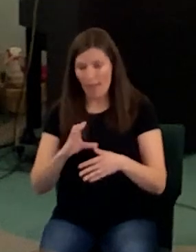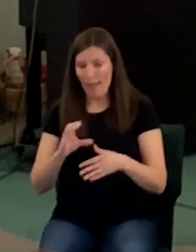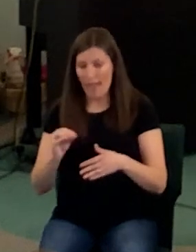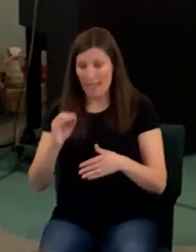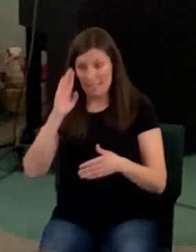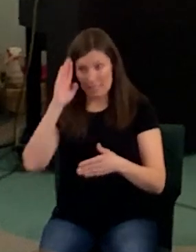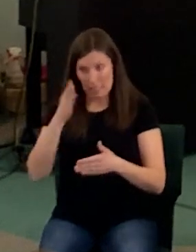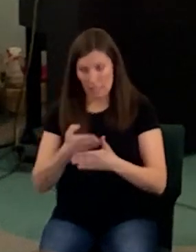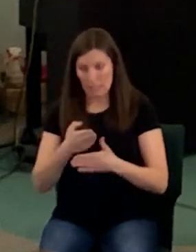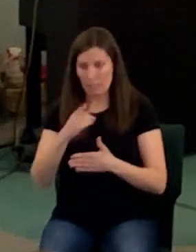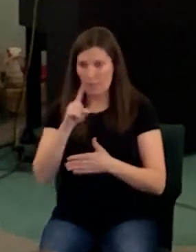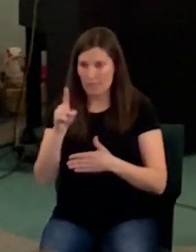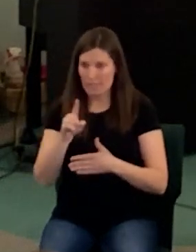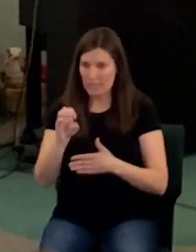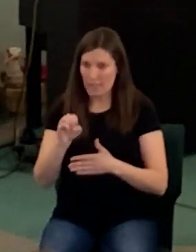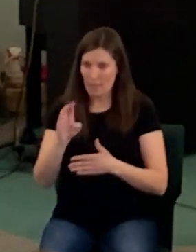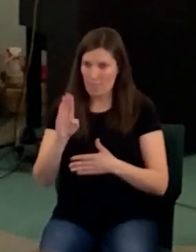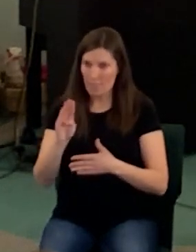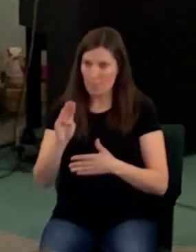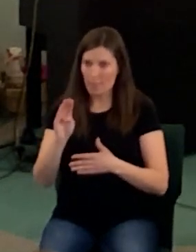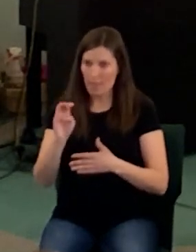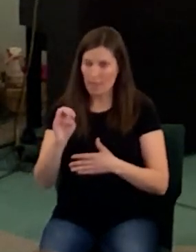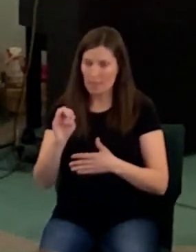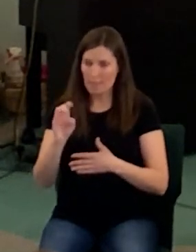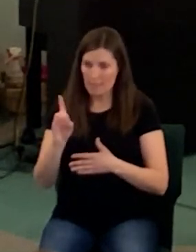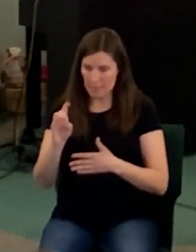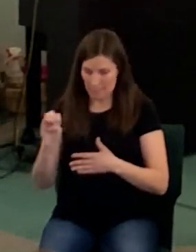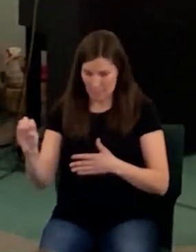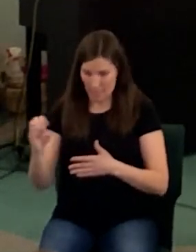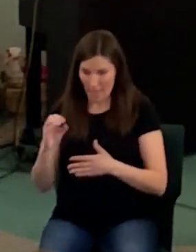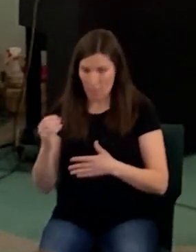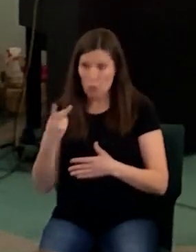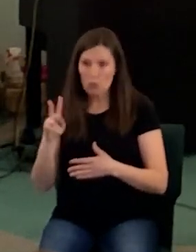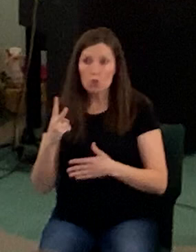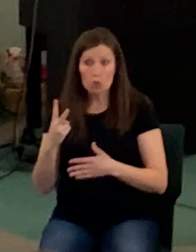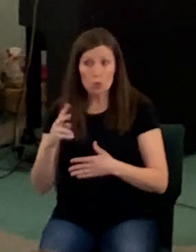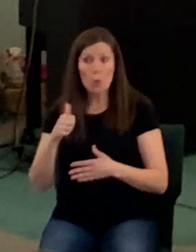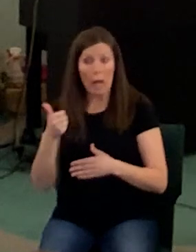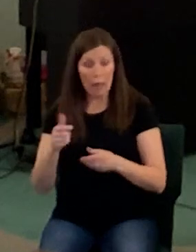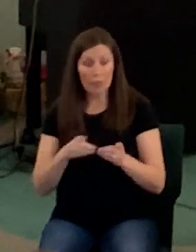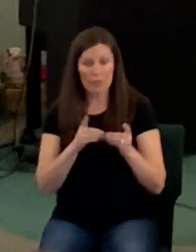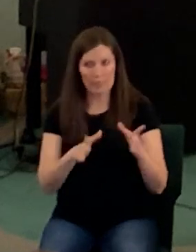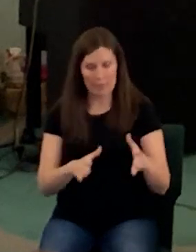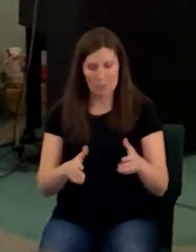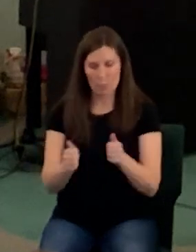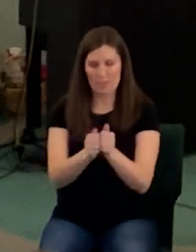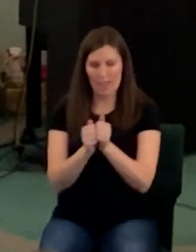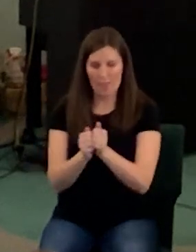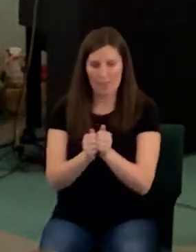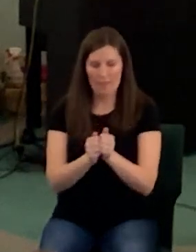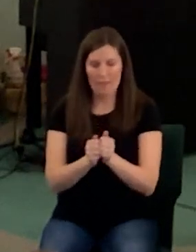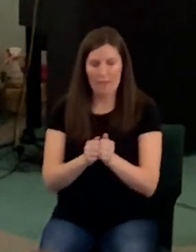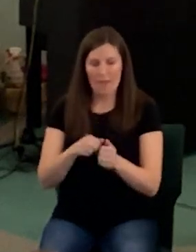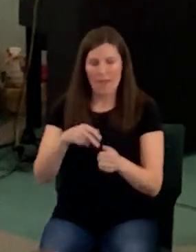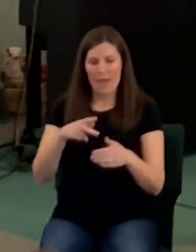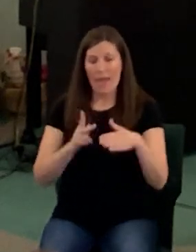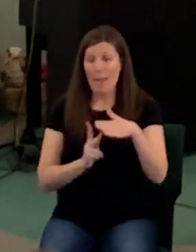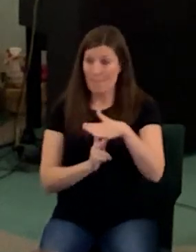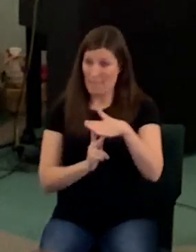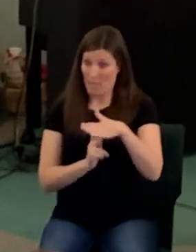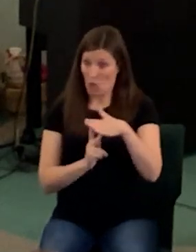the sons of Zebedee, and two others of his disciples were together. Simon Peter said to them, 'I am going